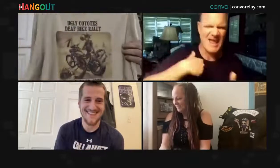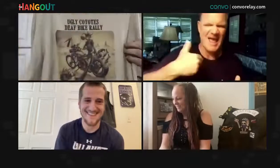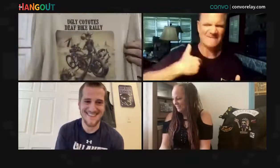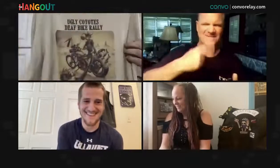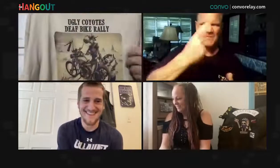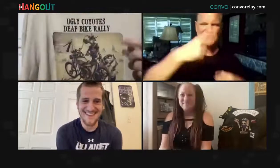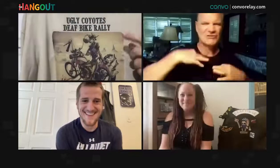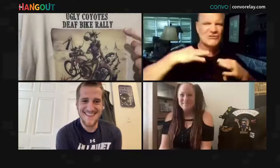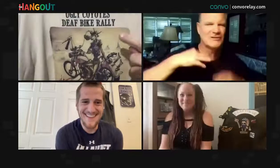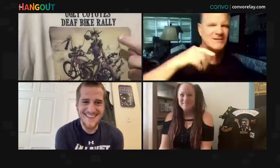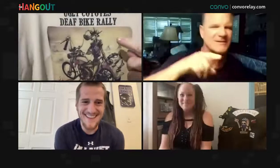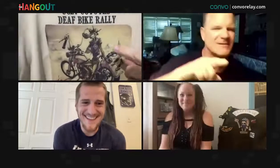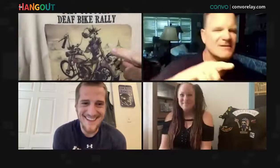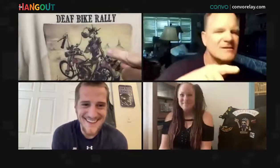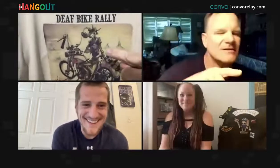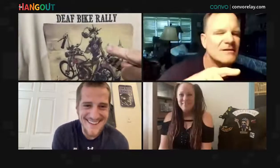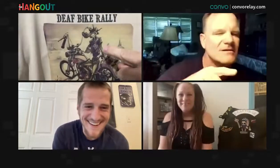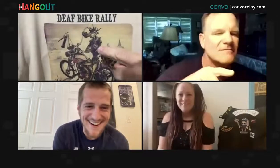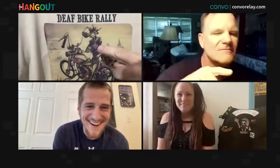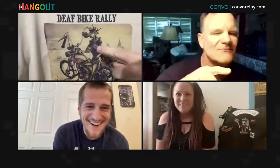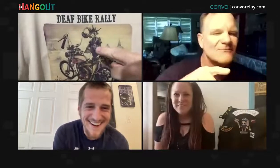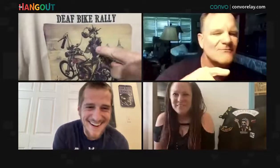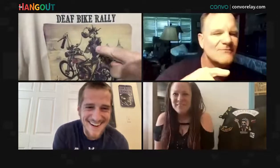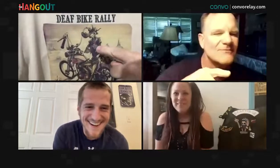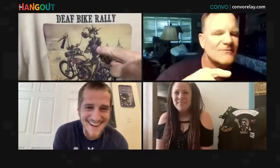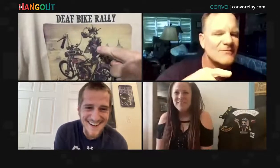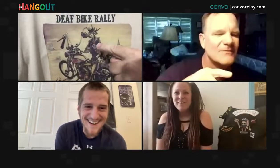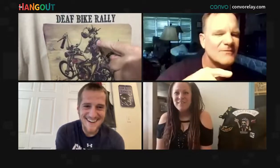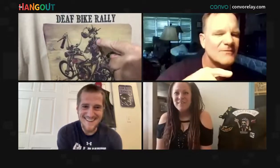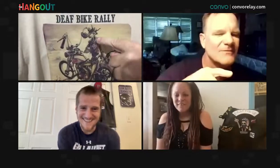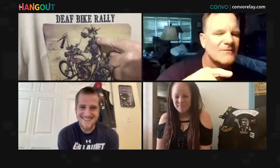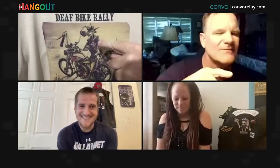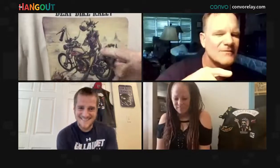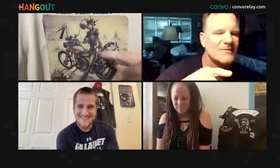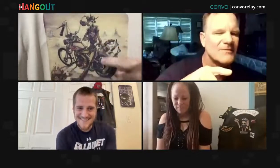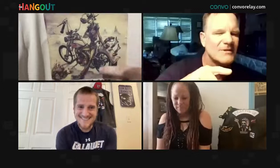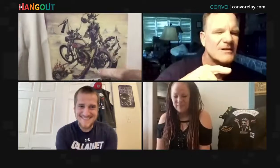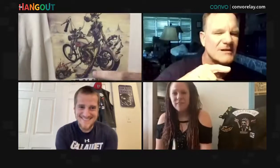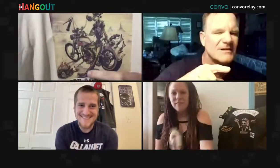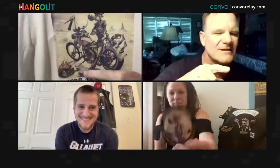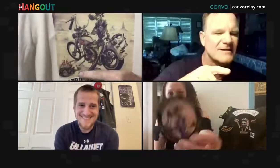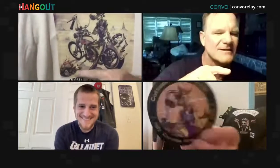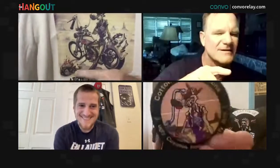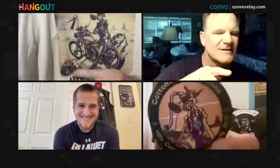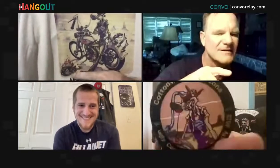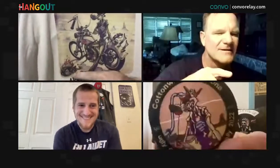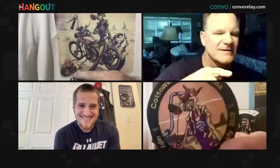eating. Oh, this is Sean. Yeah, I remember. I saw that. I have a shirt and I saw that in my shirt.